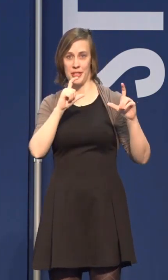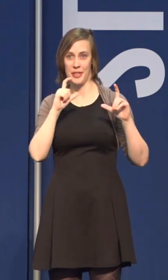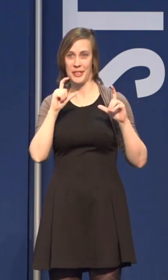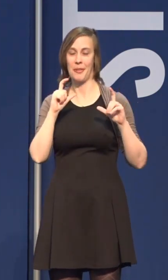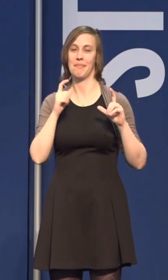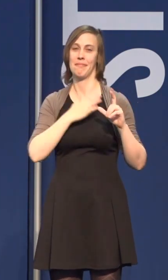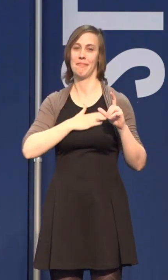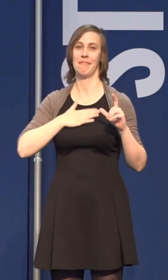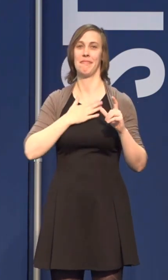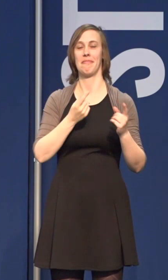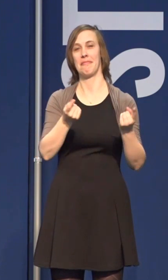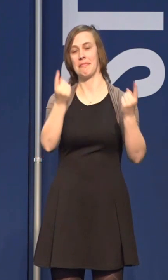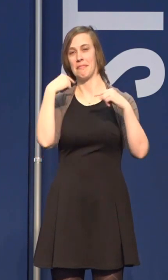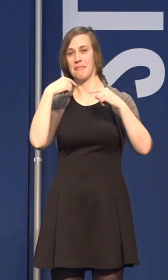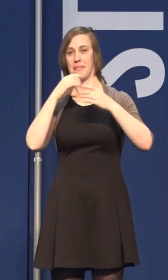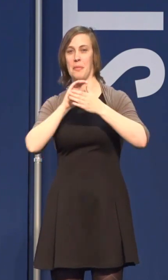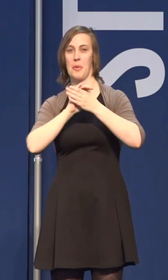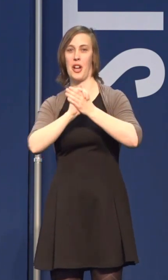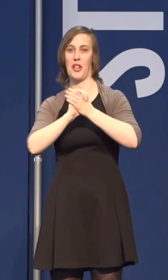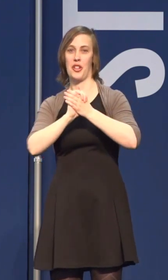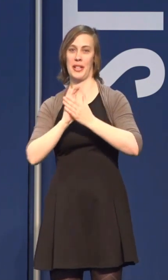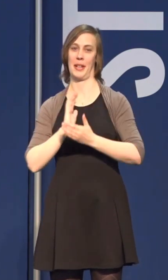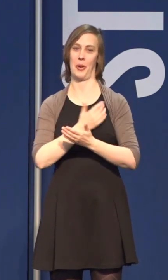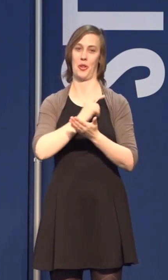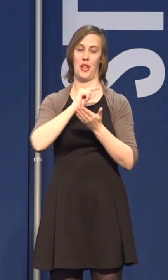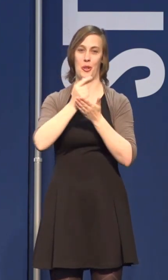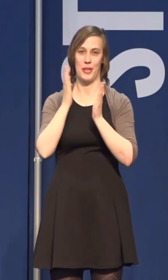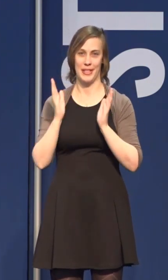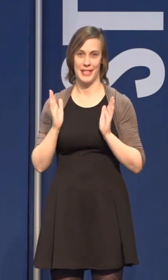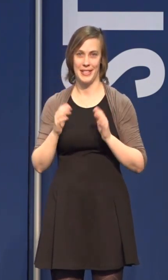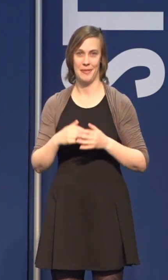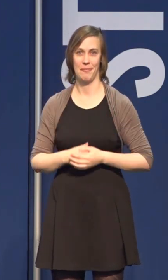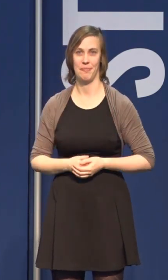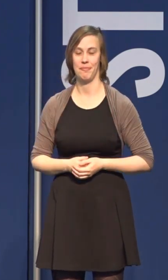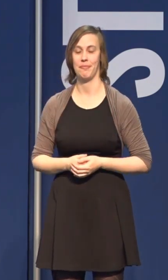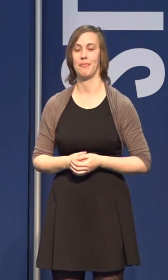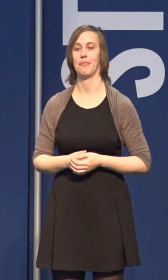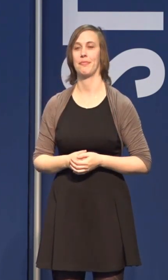please join us in congratulating all of our grads.